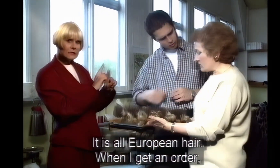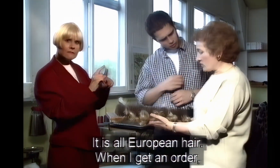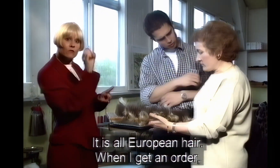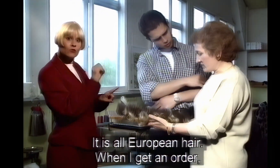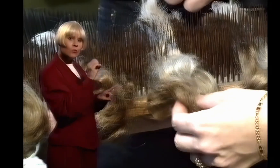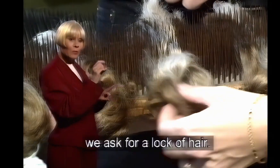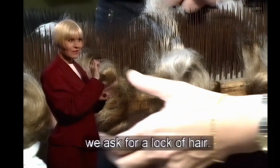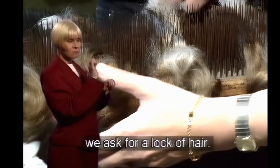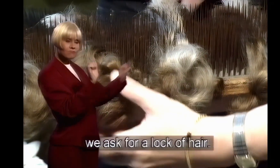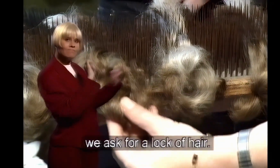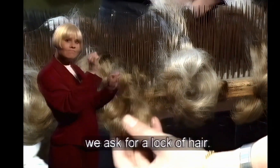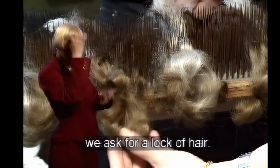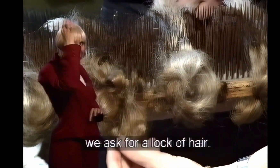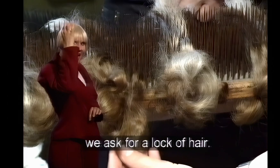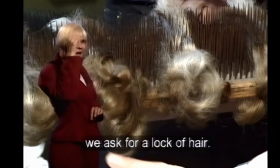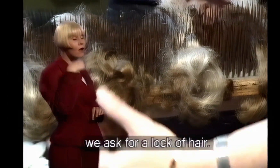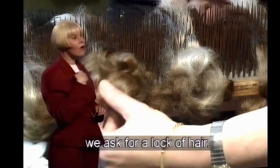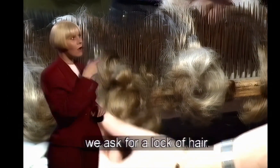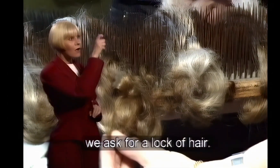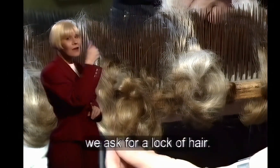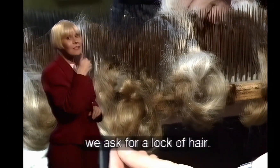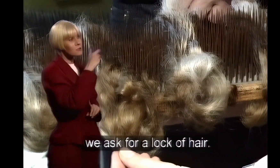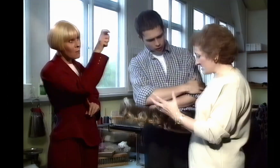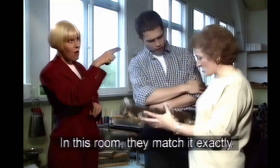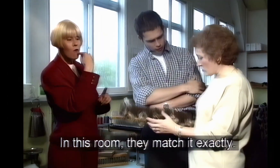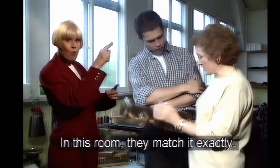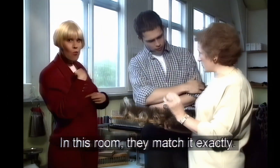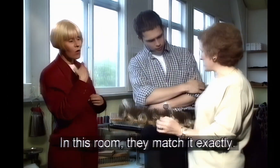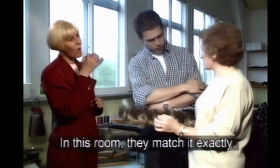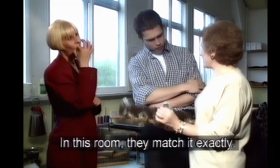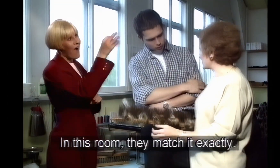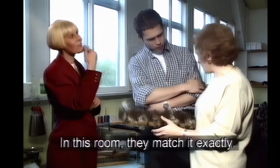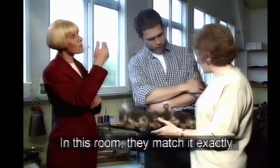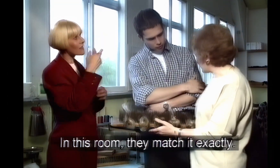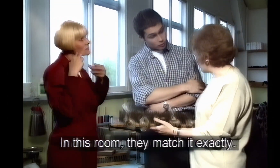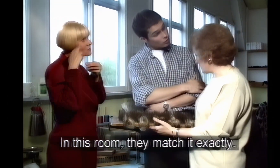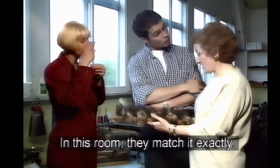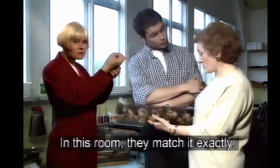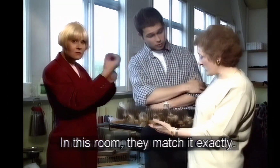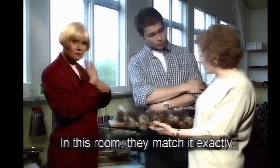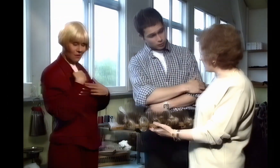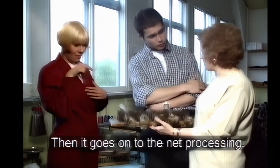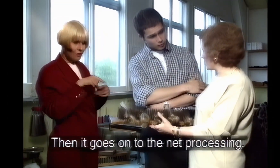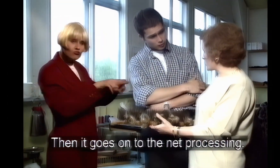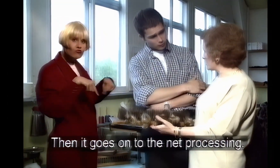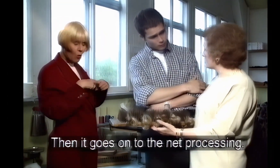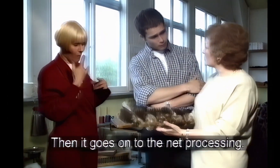order from a customer, we ask for a lock of hair. And in this room, they match it exactly. And from here, it goes on to the